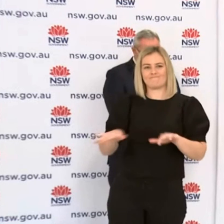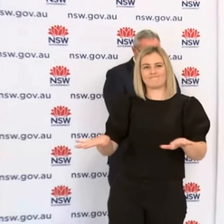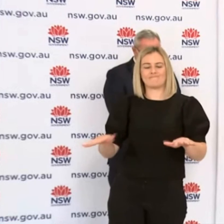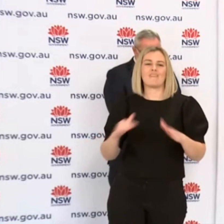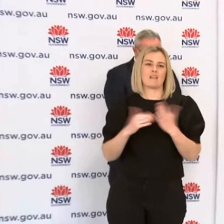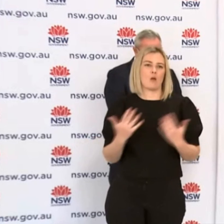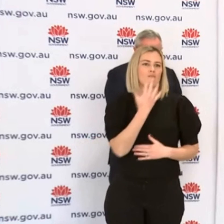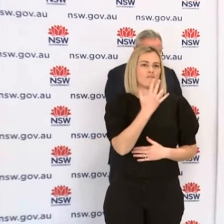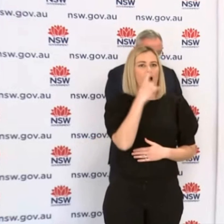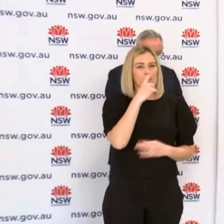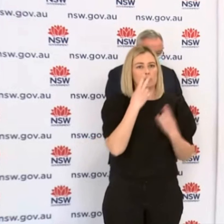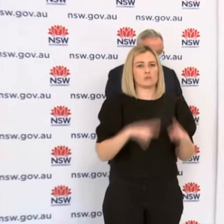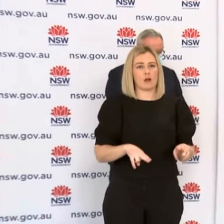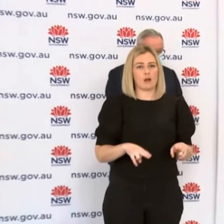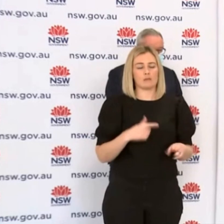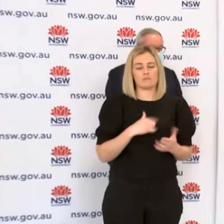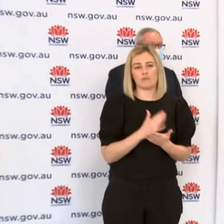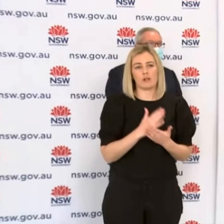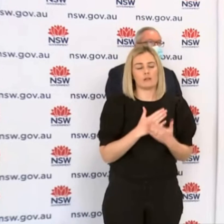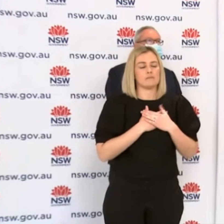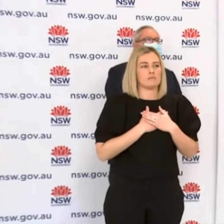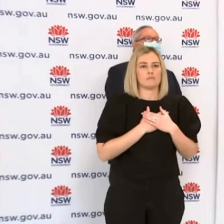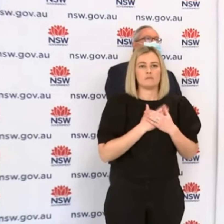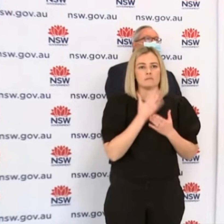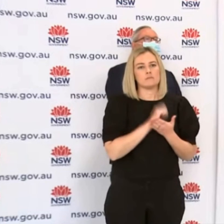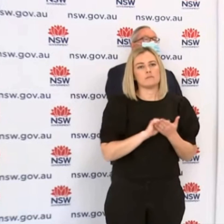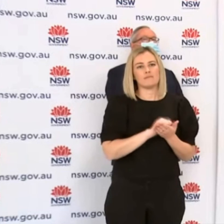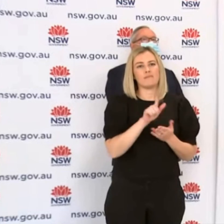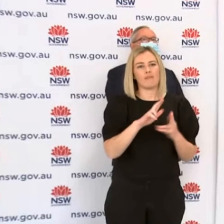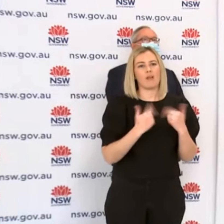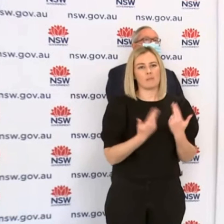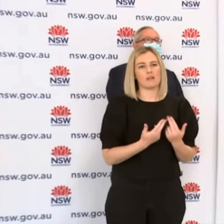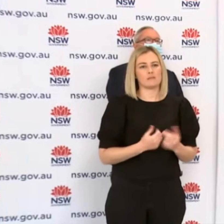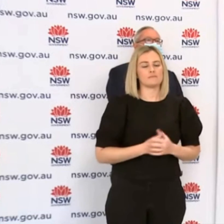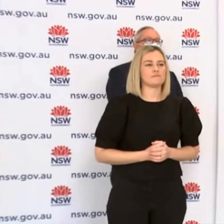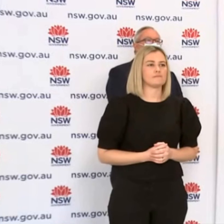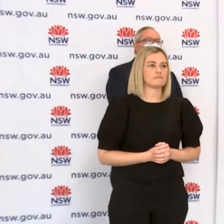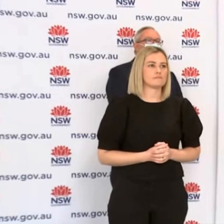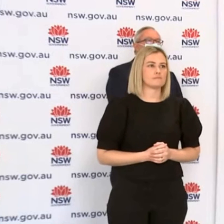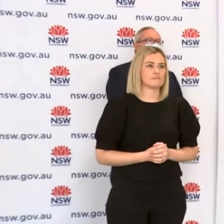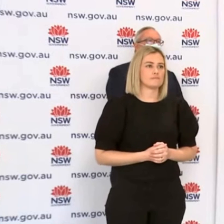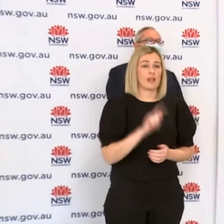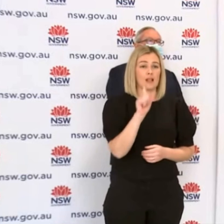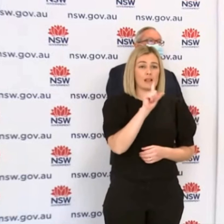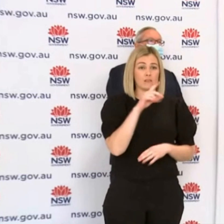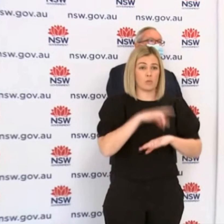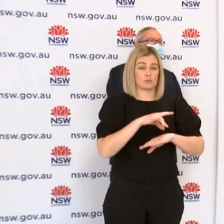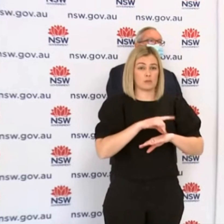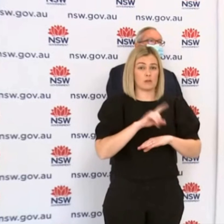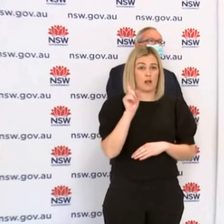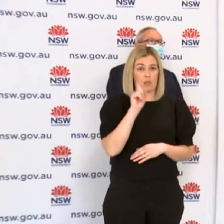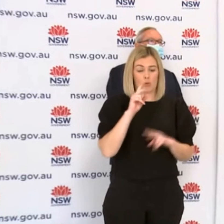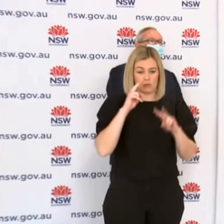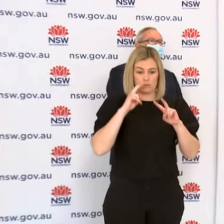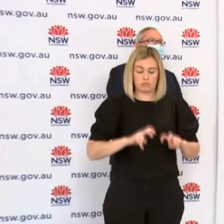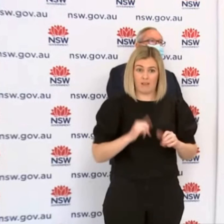our condolences go out to those families for those people who have died. Liverpool Hospital takes this very seriously, of course. This is,